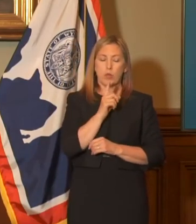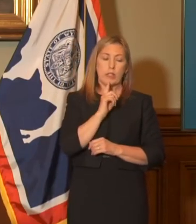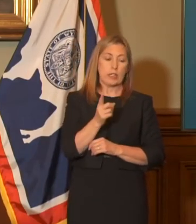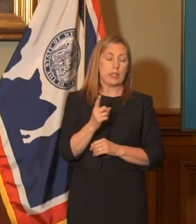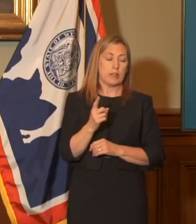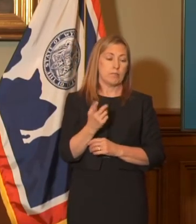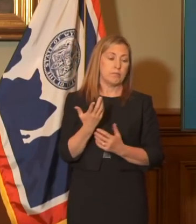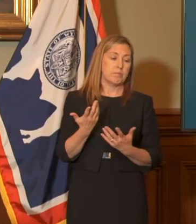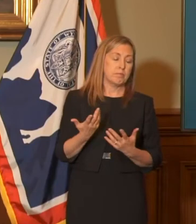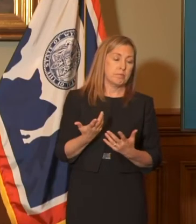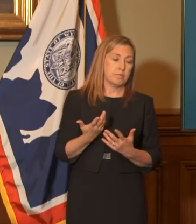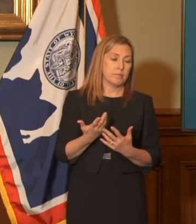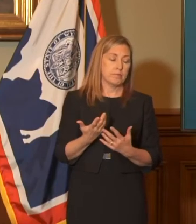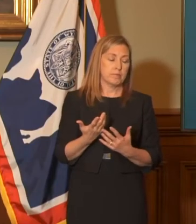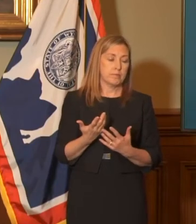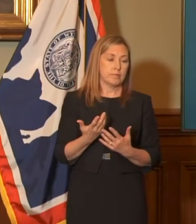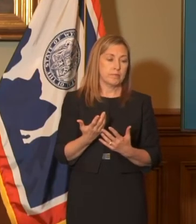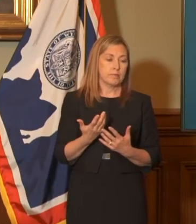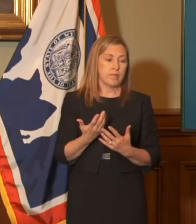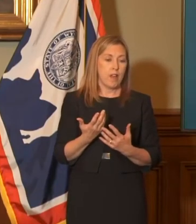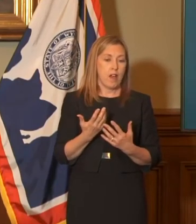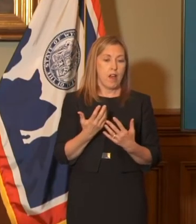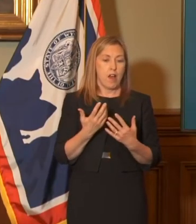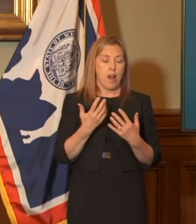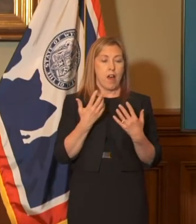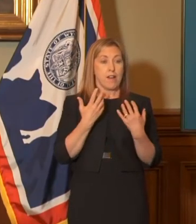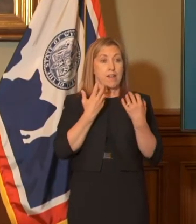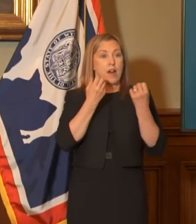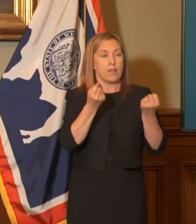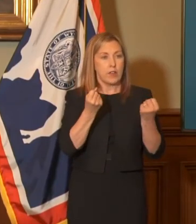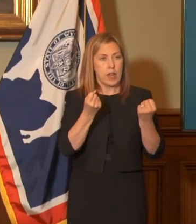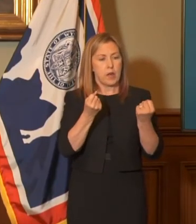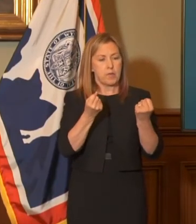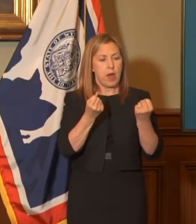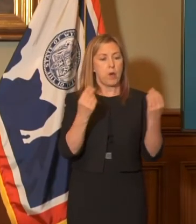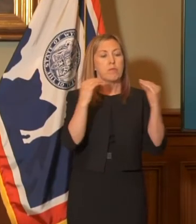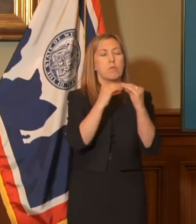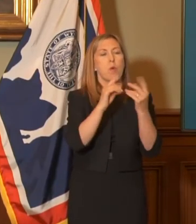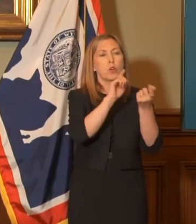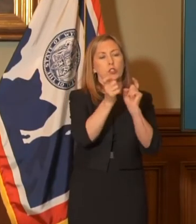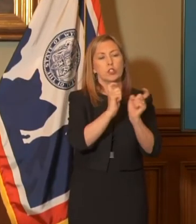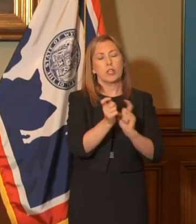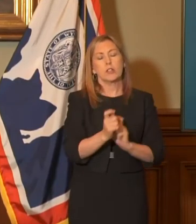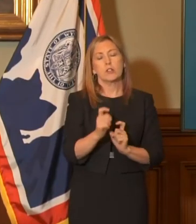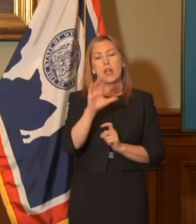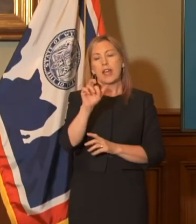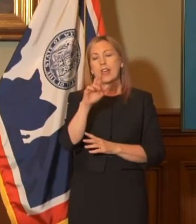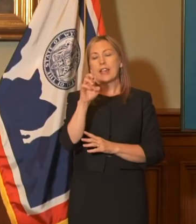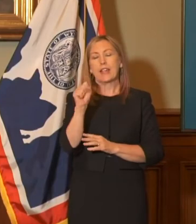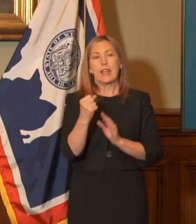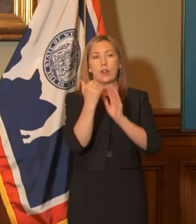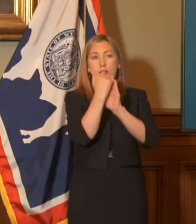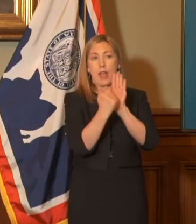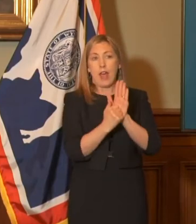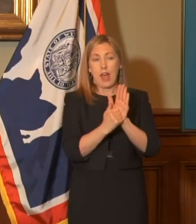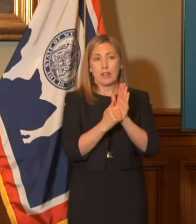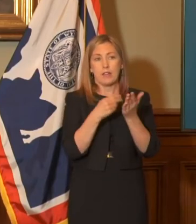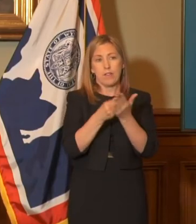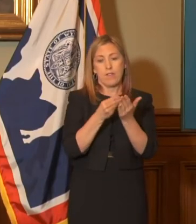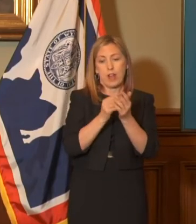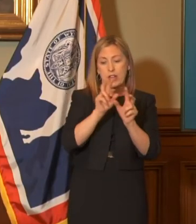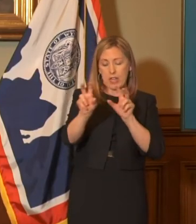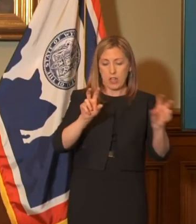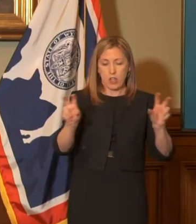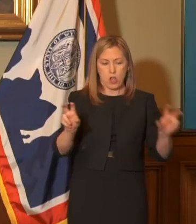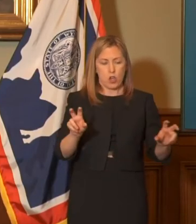about additional changes to this CARES Act funding is there is some discussion about, you know, which